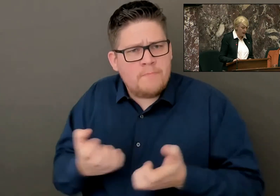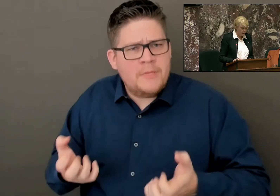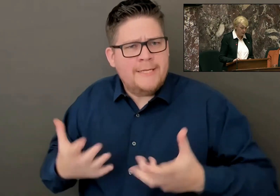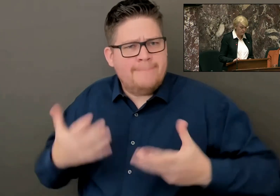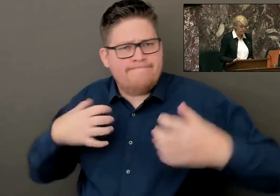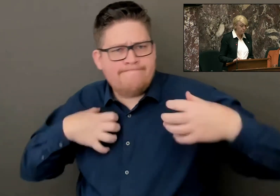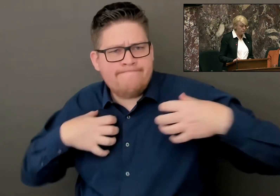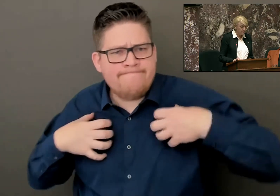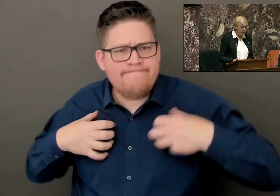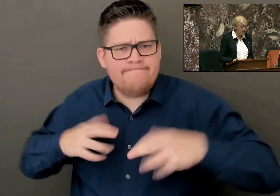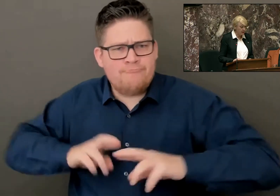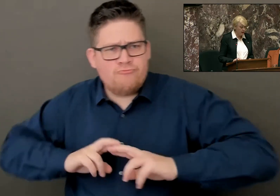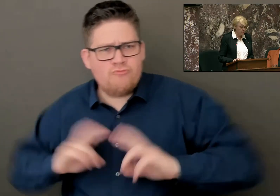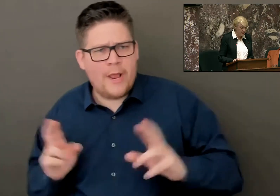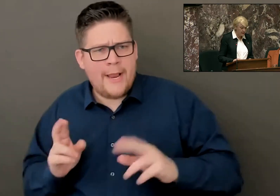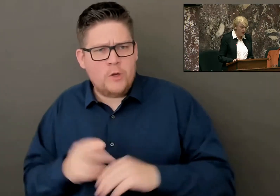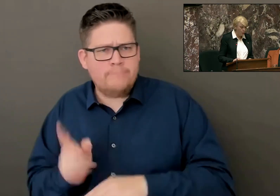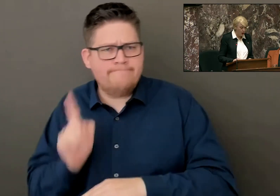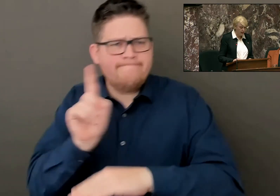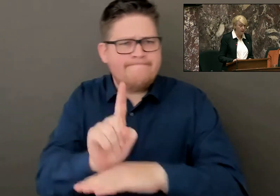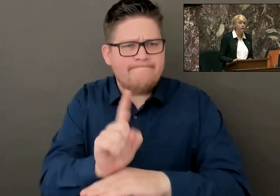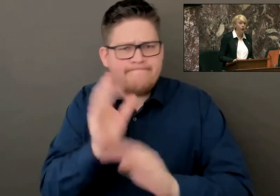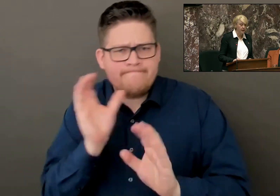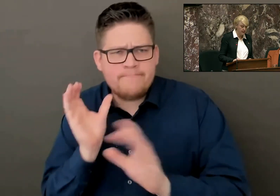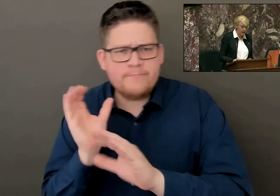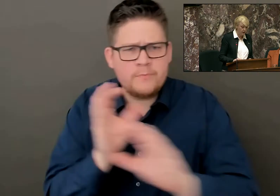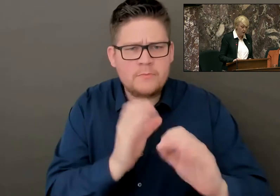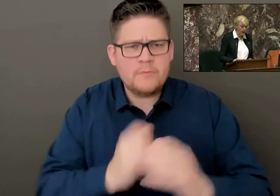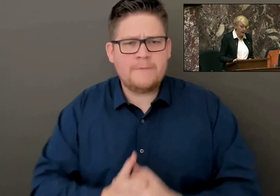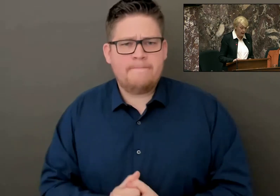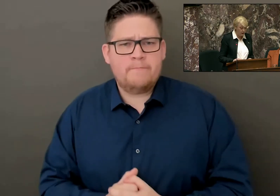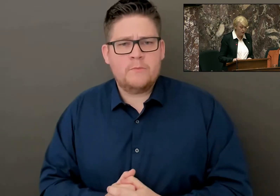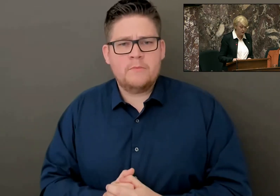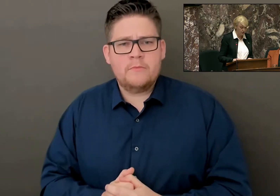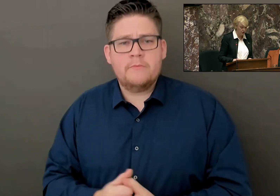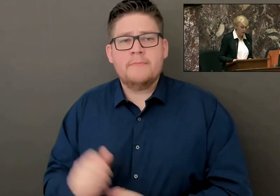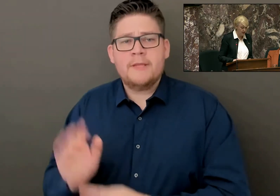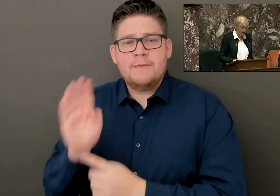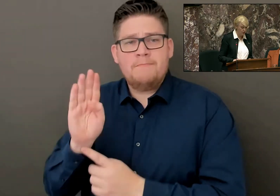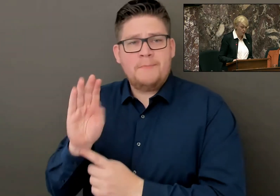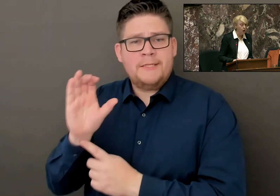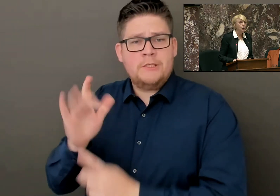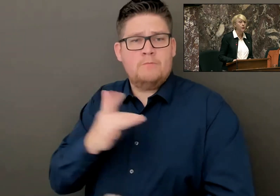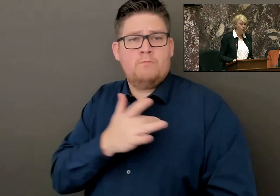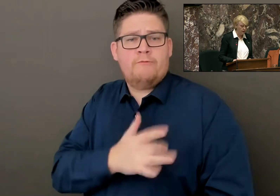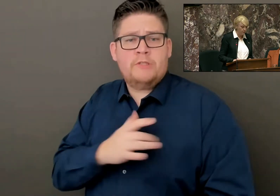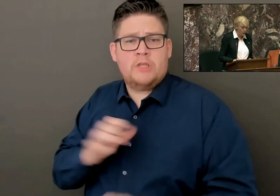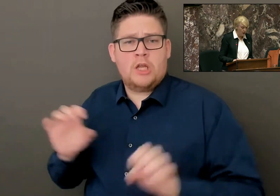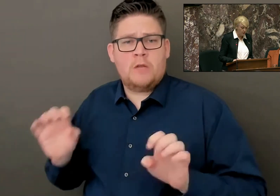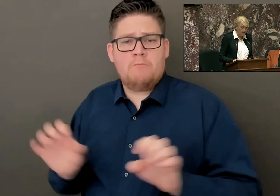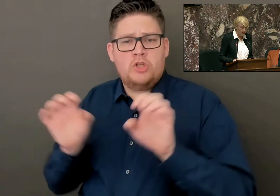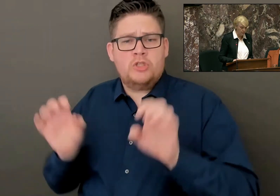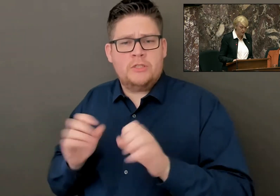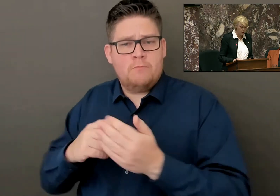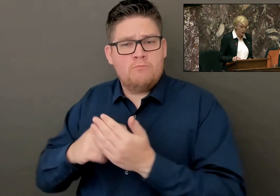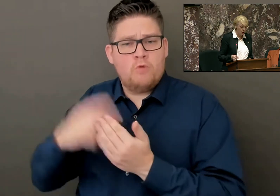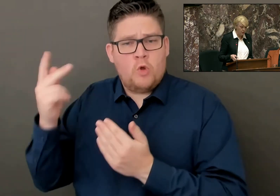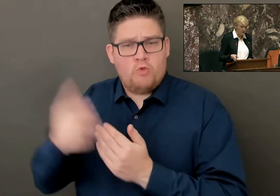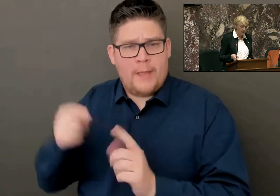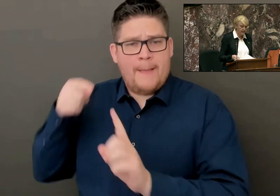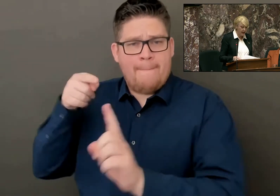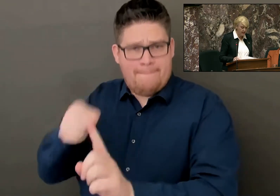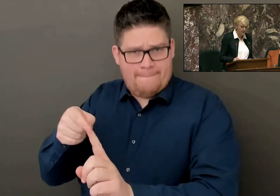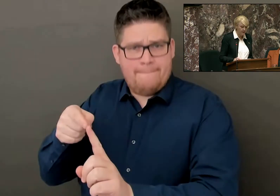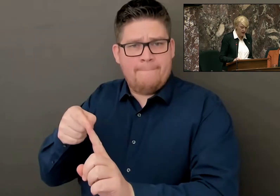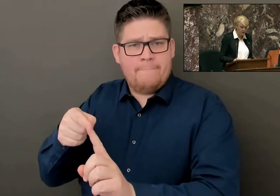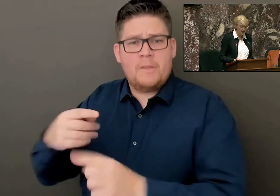PEP AIR is BC-wide volunteer air search and rescue, with over 400 members who